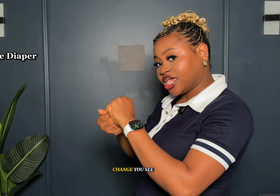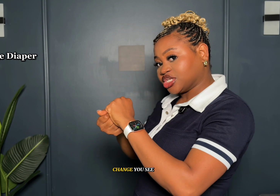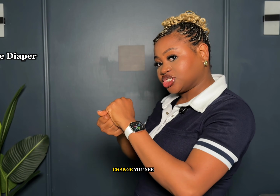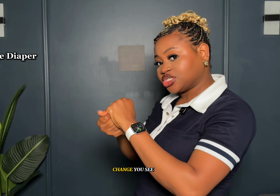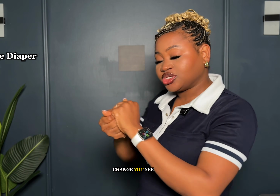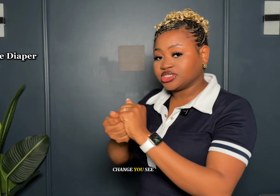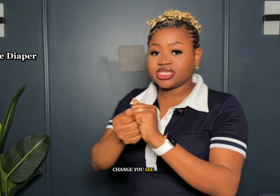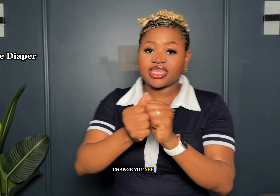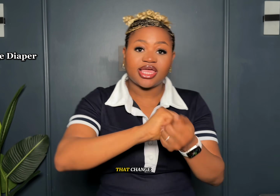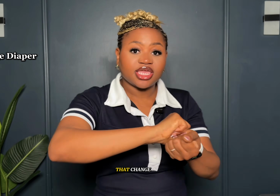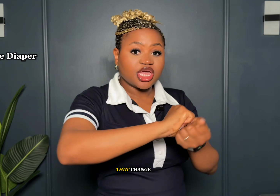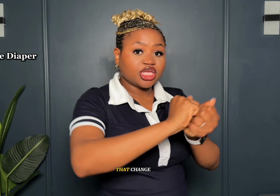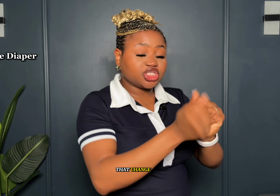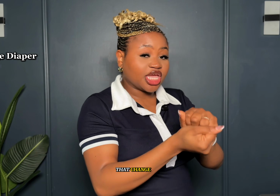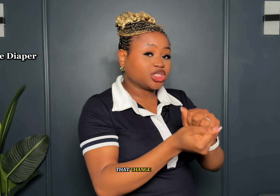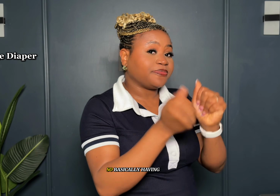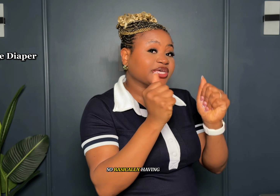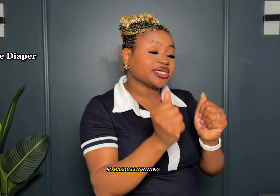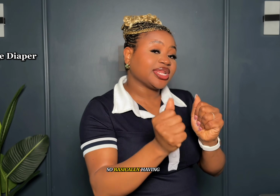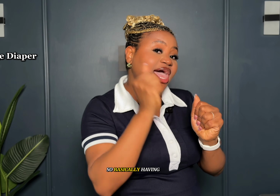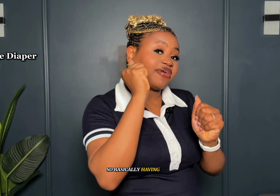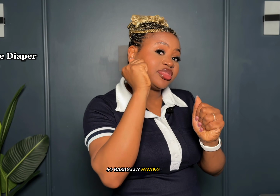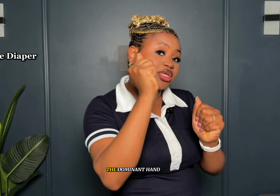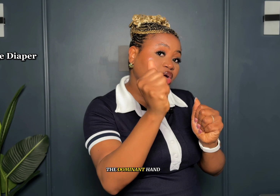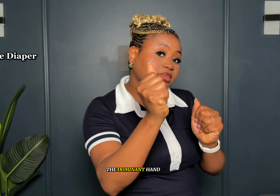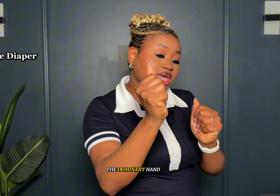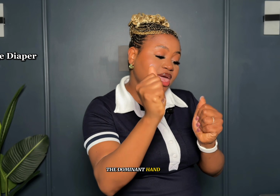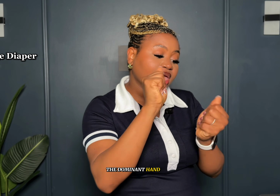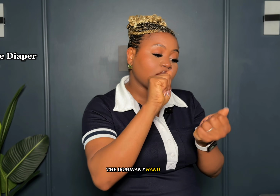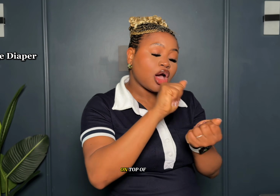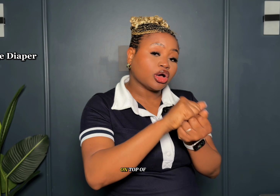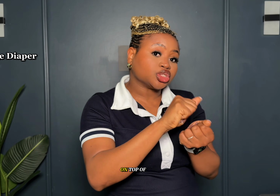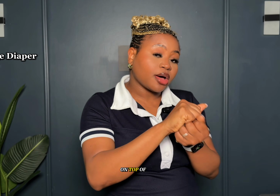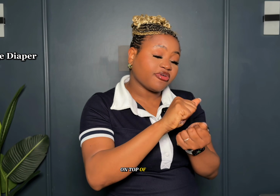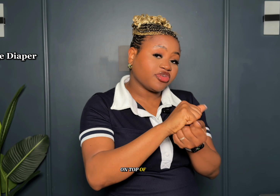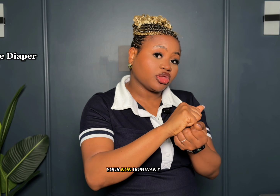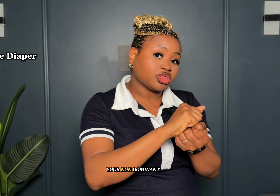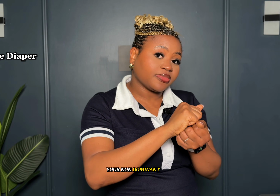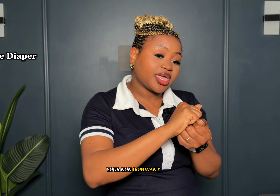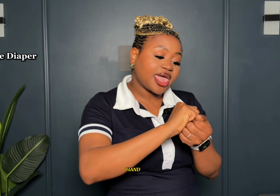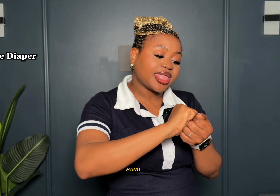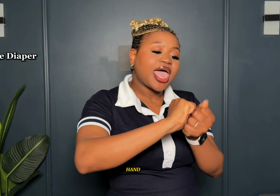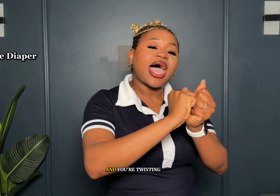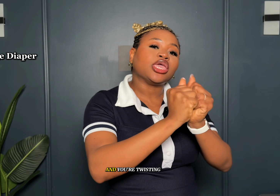Change. You see that? Change. So basically having the dominant hand on top of your non-dominant hand and you're